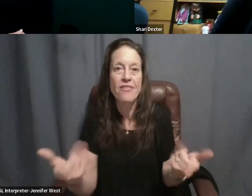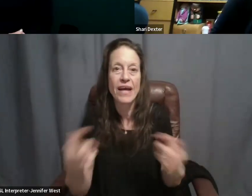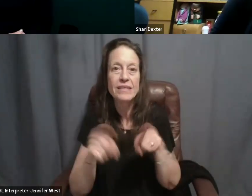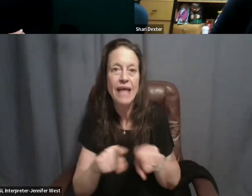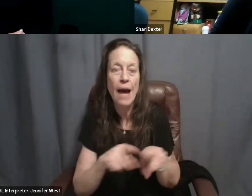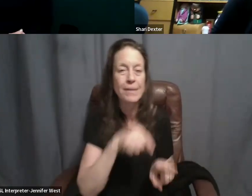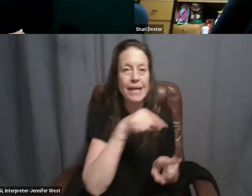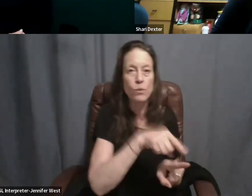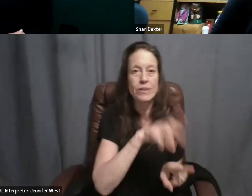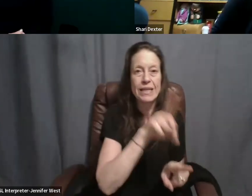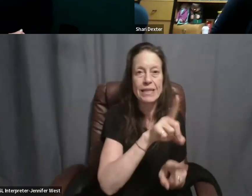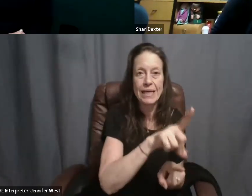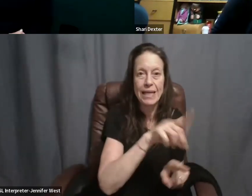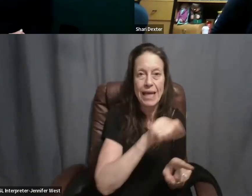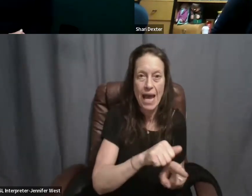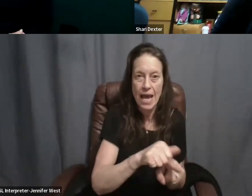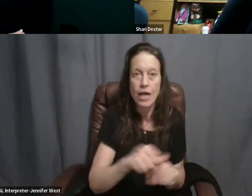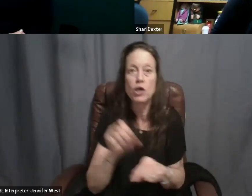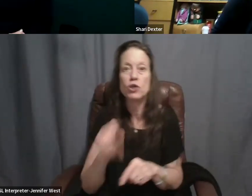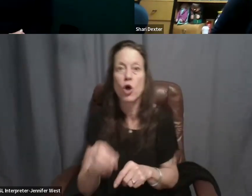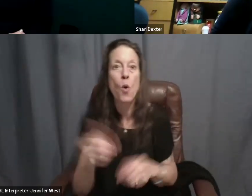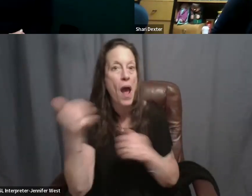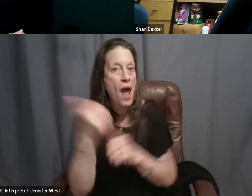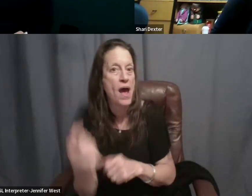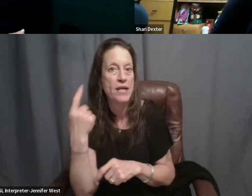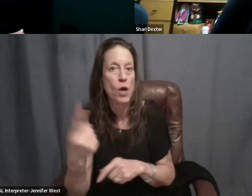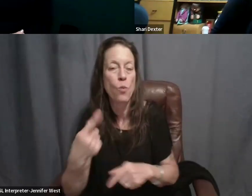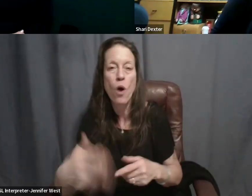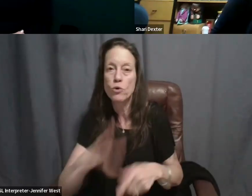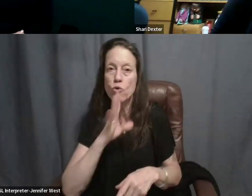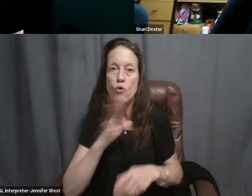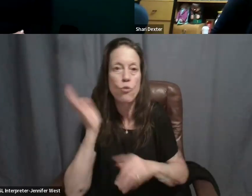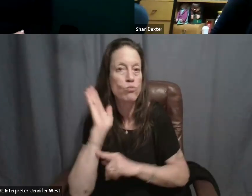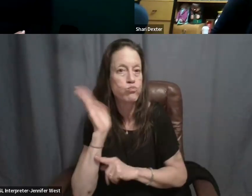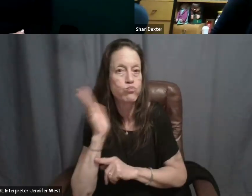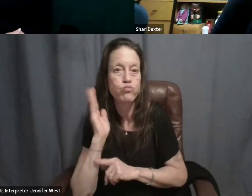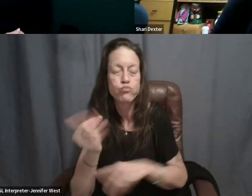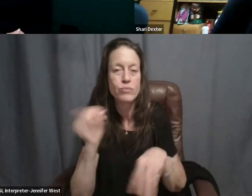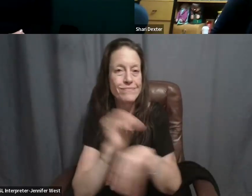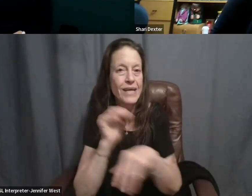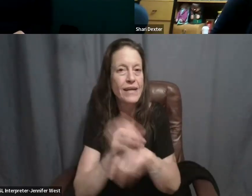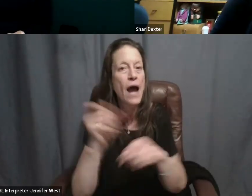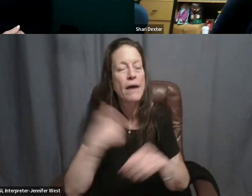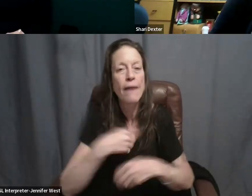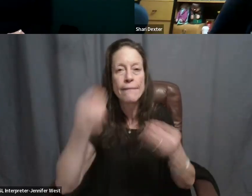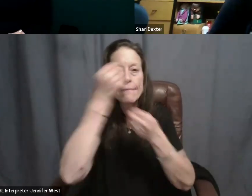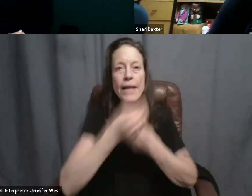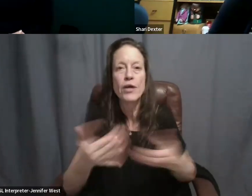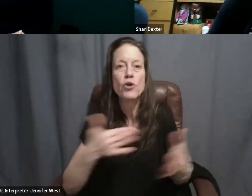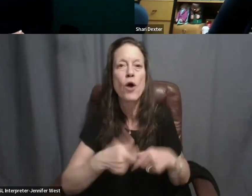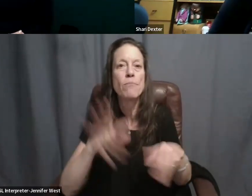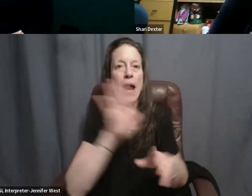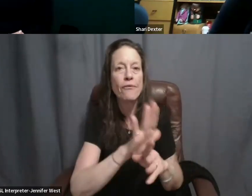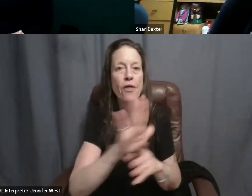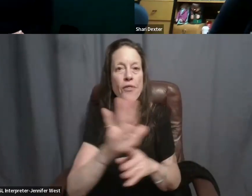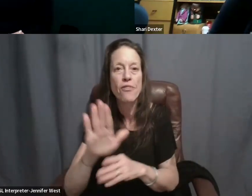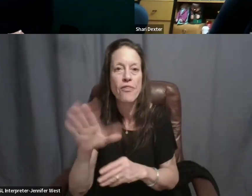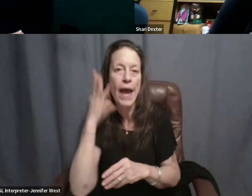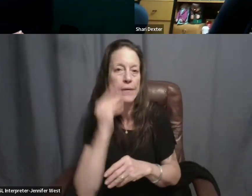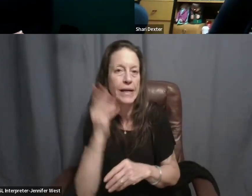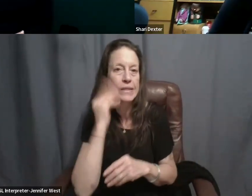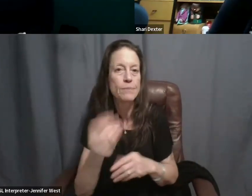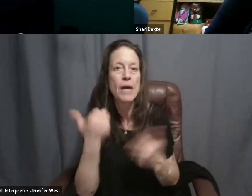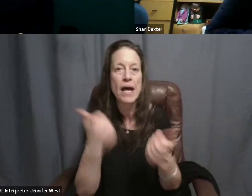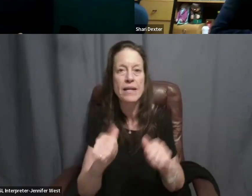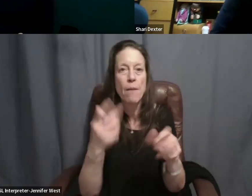I think probably anybody who's talked tonight can certainly tell you about their experiences and to also try to help you navigate